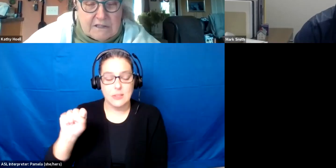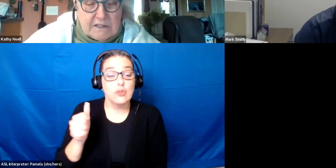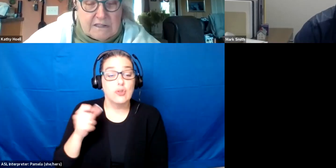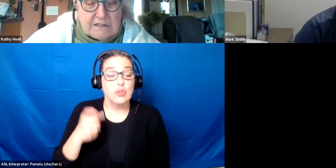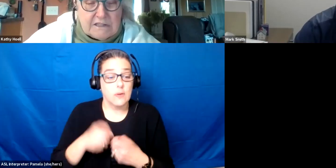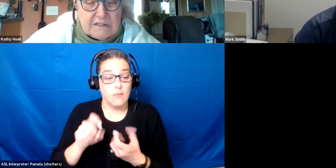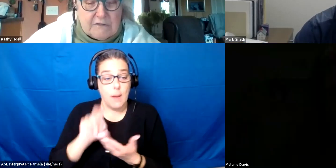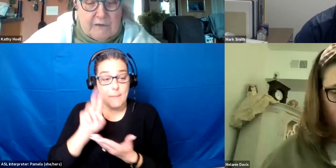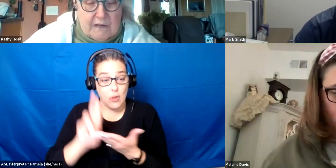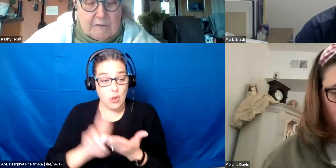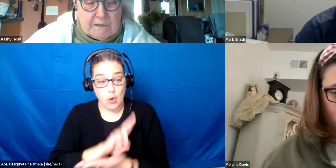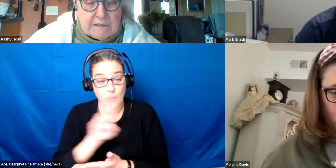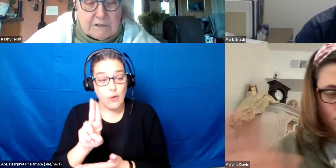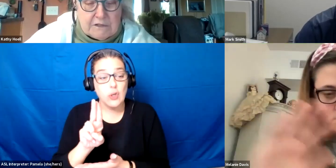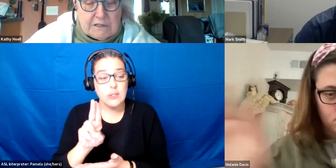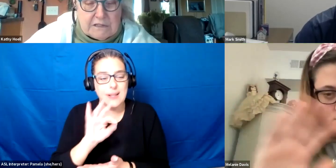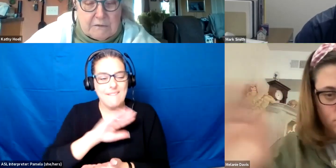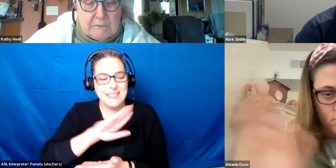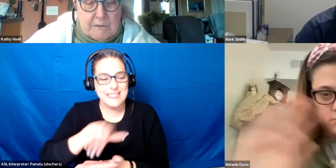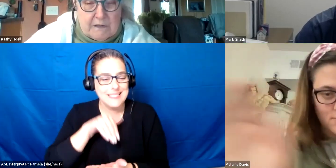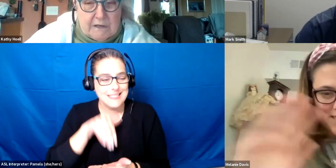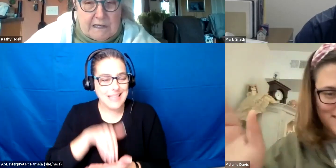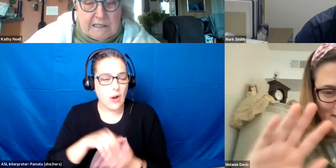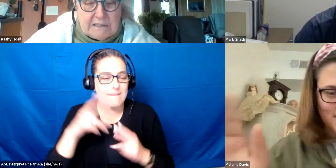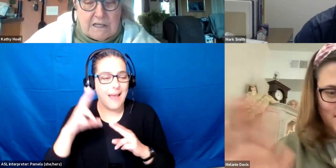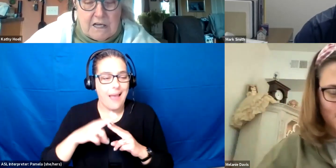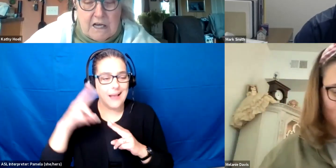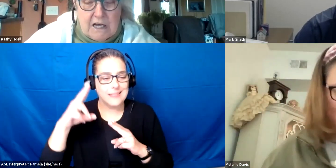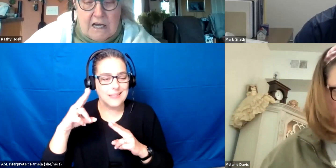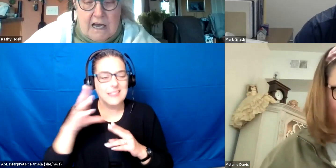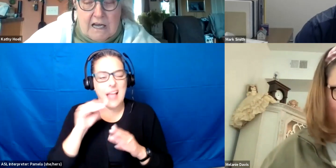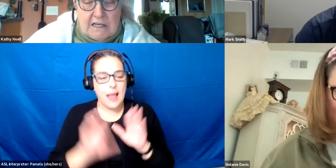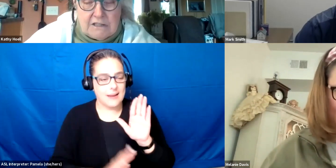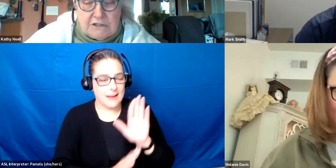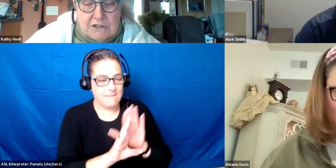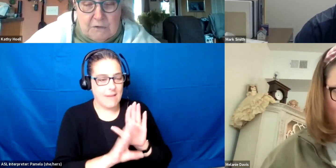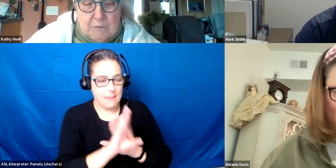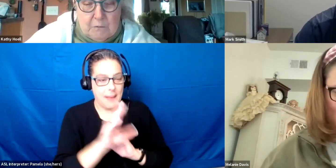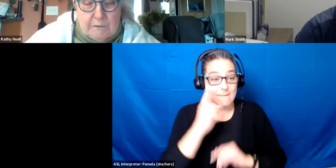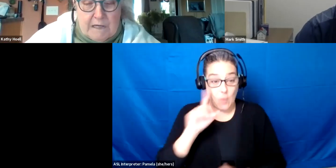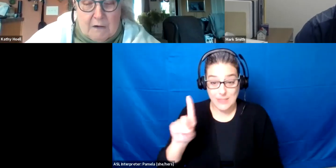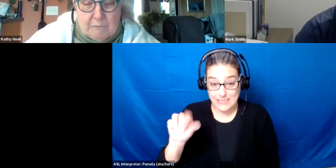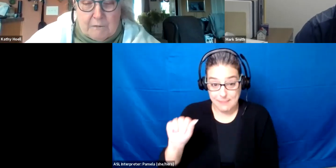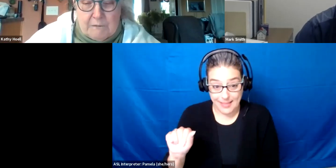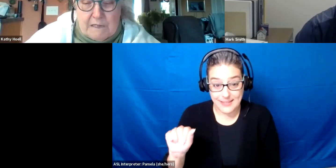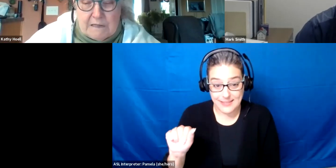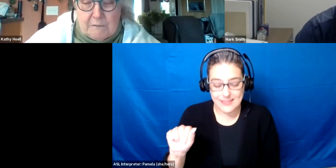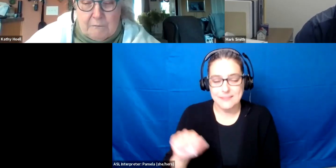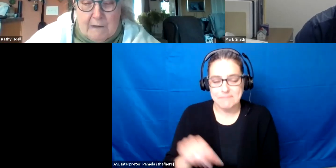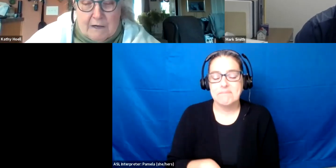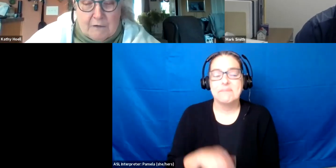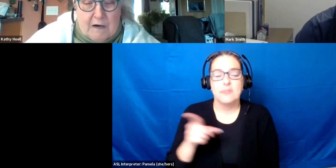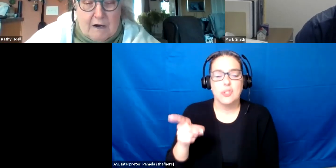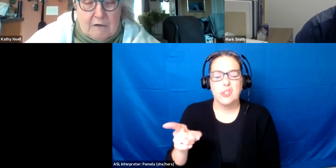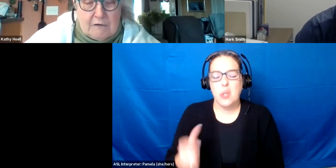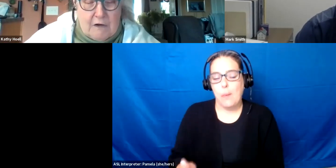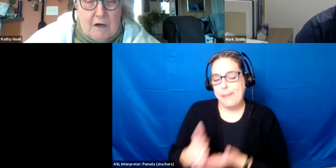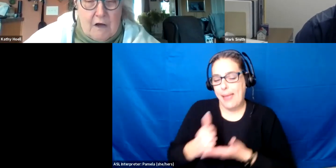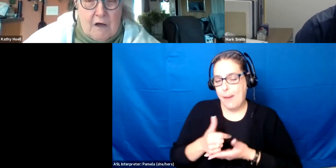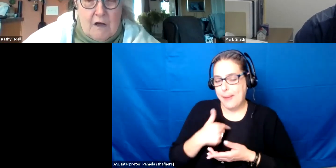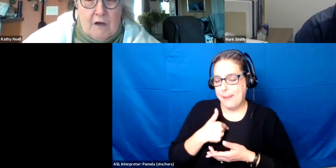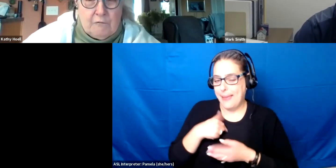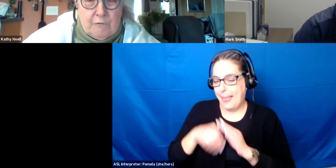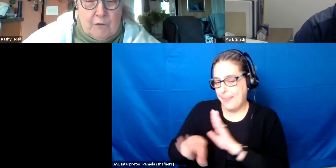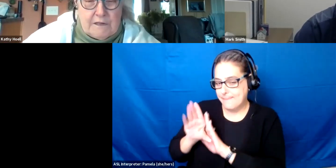for Excellence in Developmental Disabilities, and she will be helping me in the